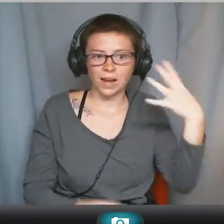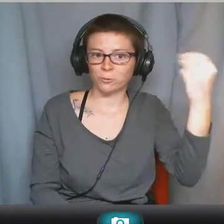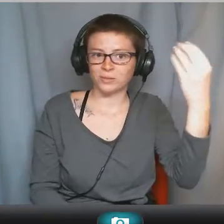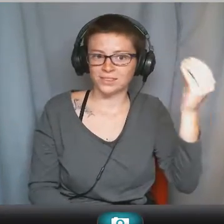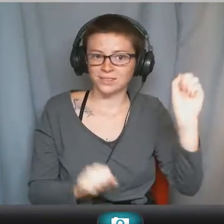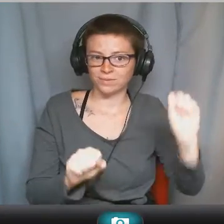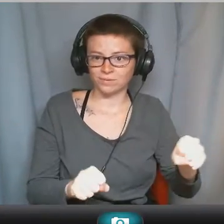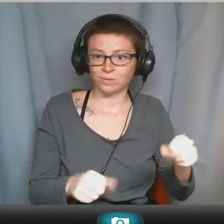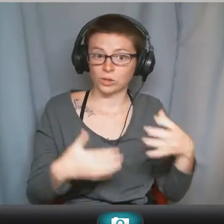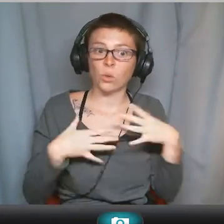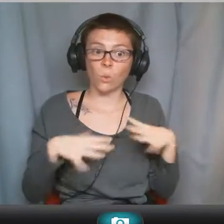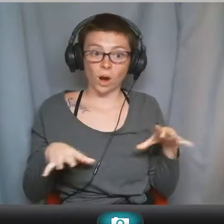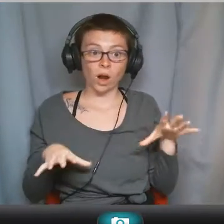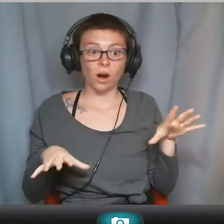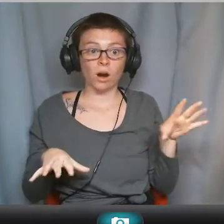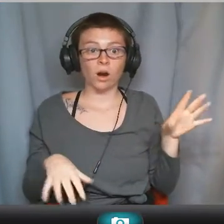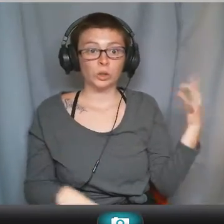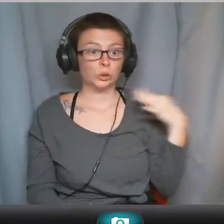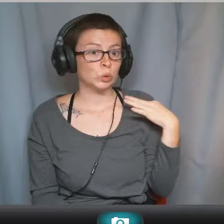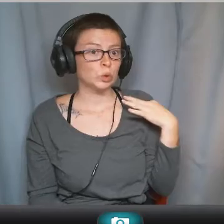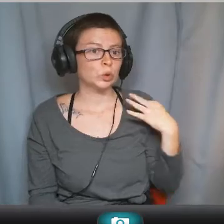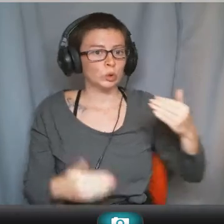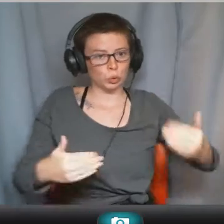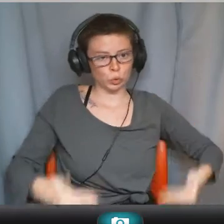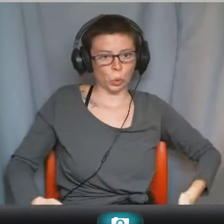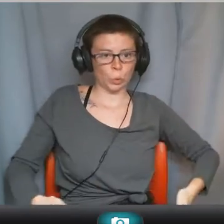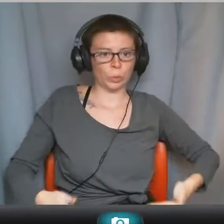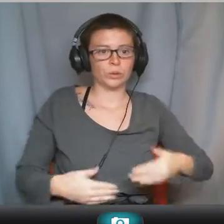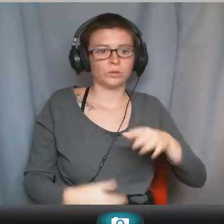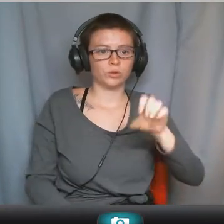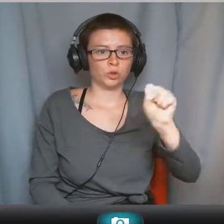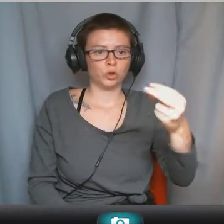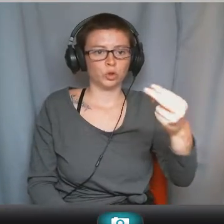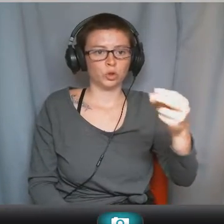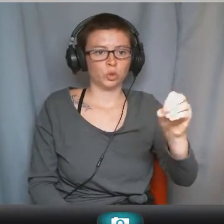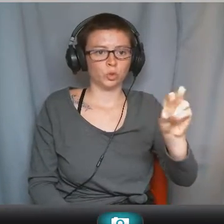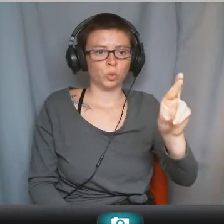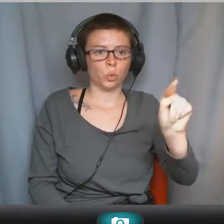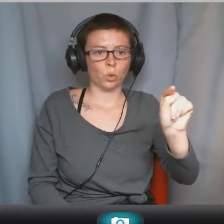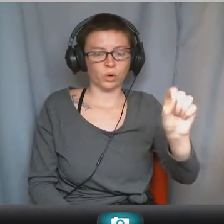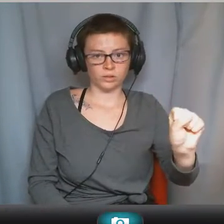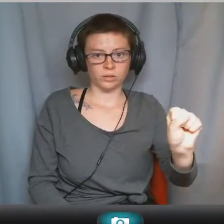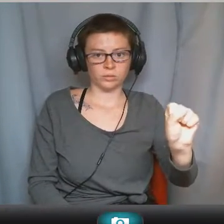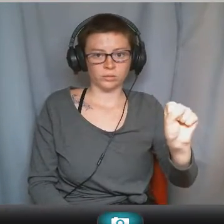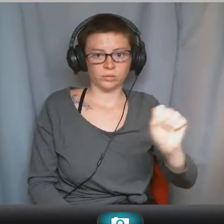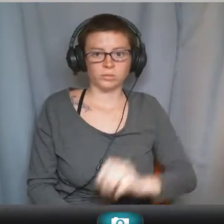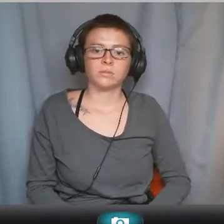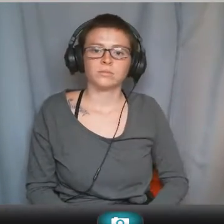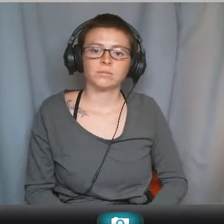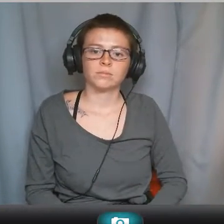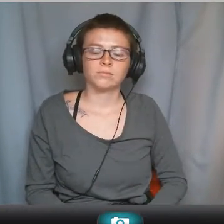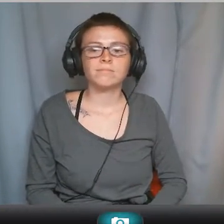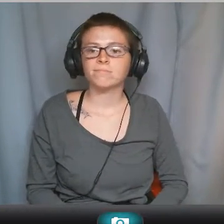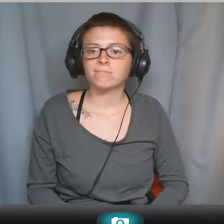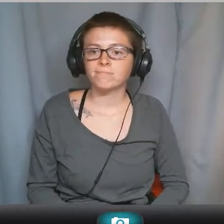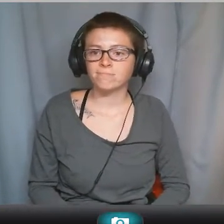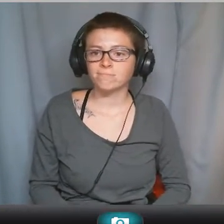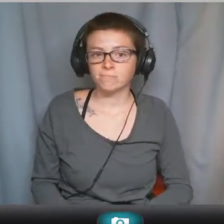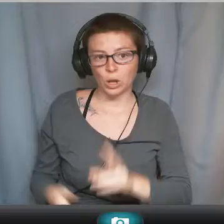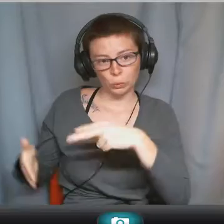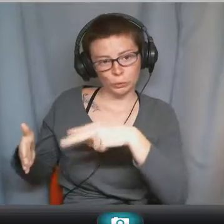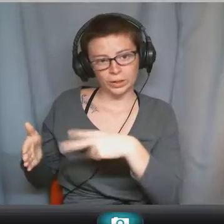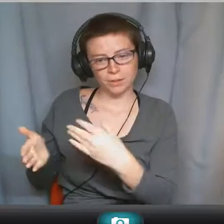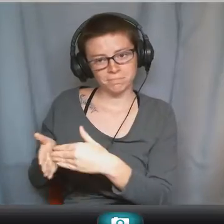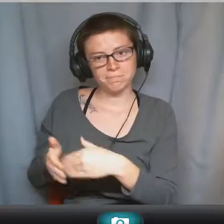shorts. Let's go on. Will there be Snow. or